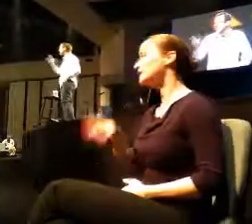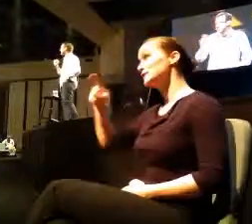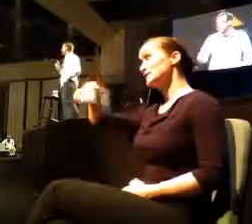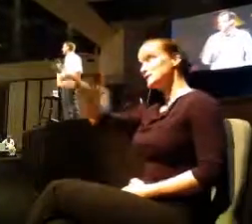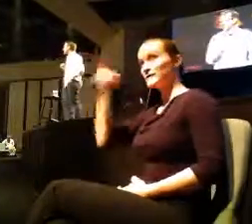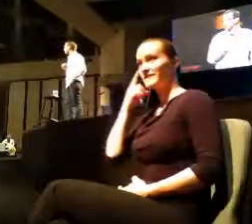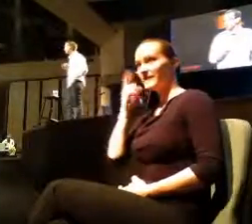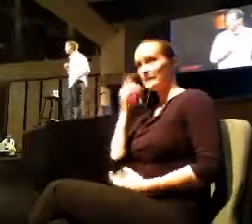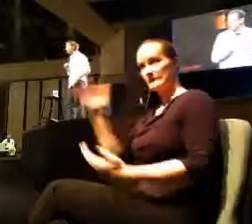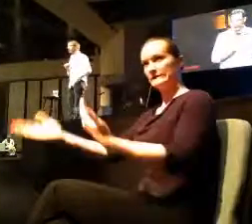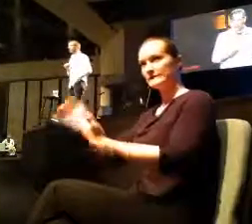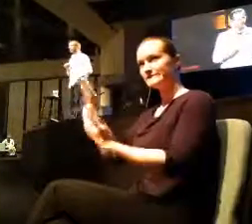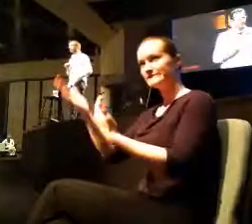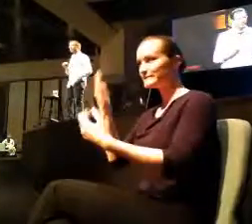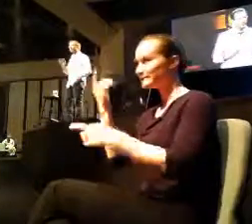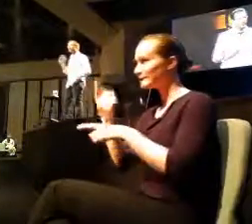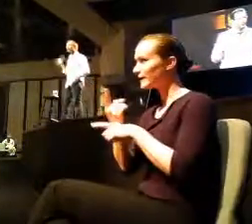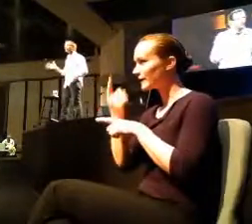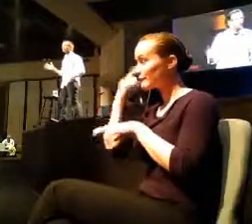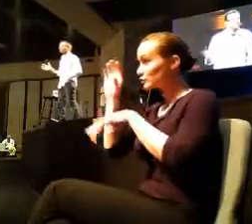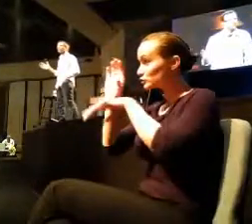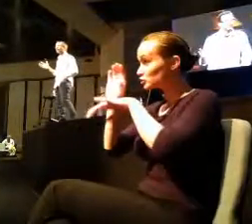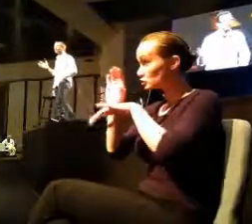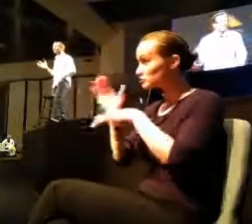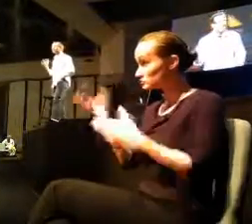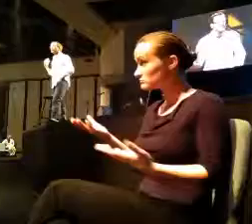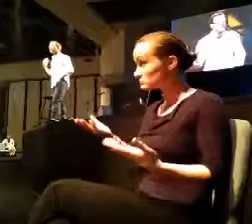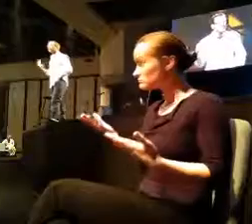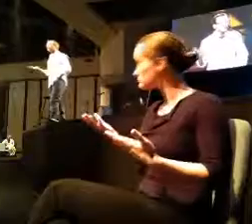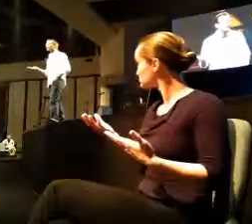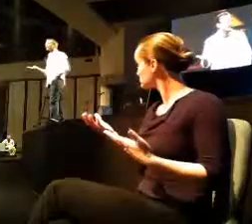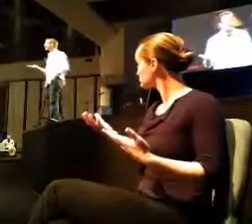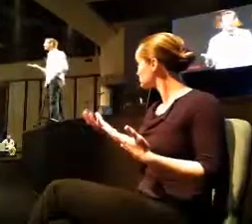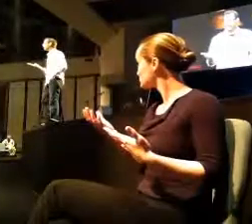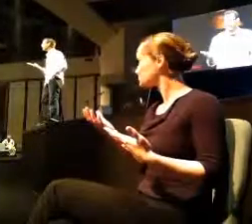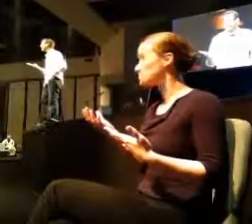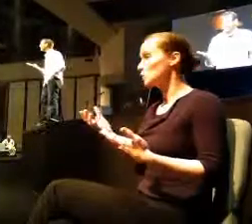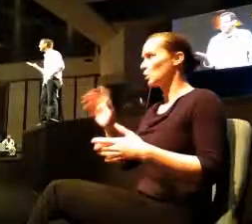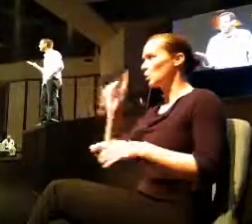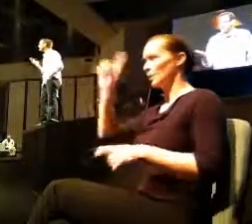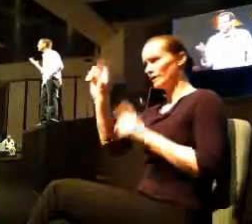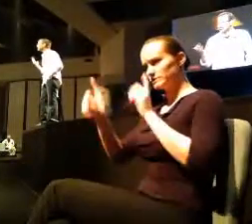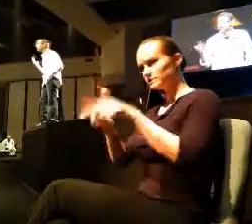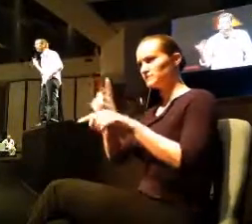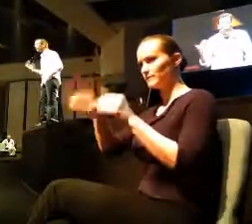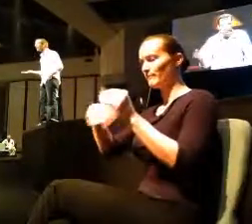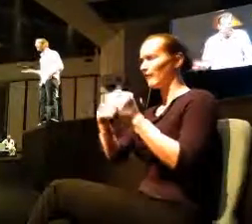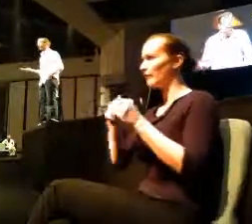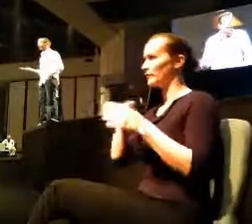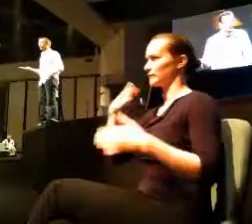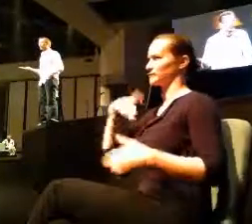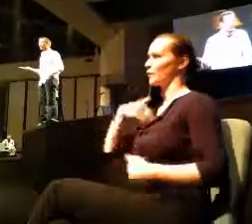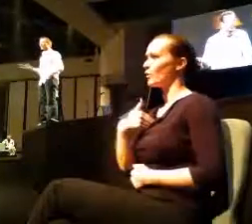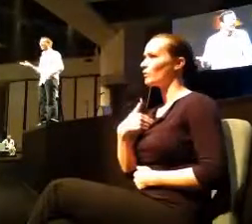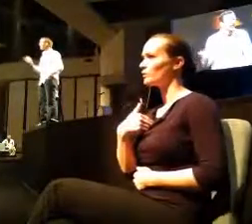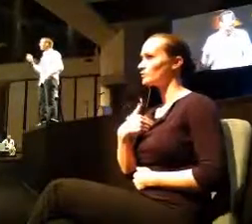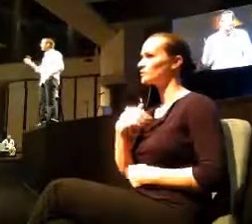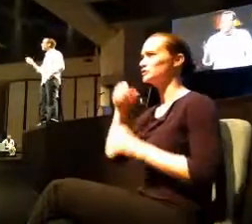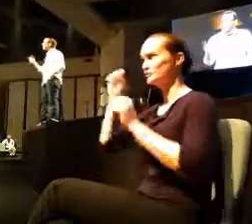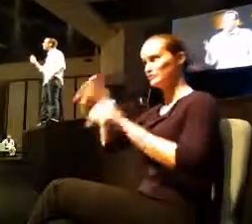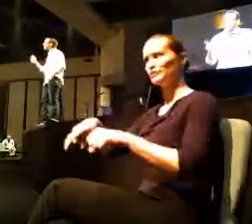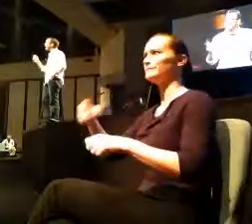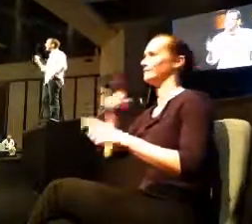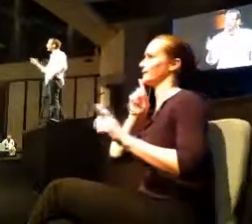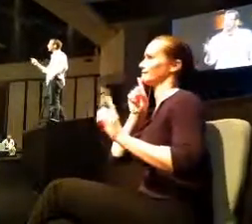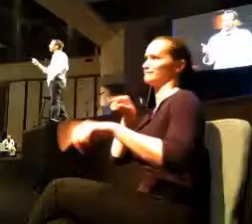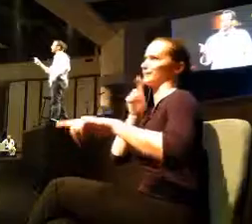the easiest thing in the world for a church. I mean, for churches, right? These are questions of the soul. This should be our wheelhouse, right? And